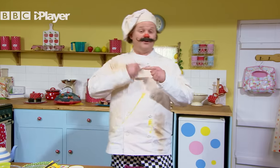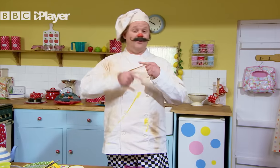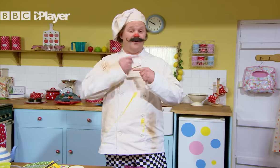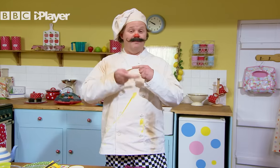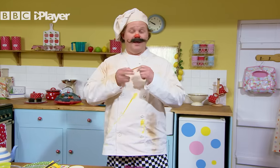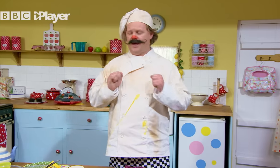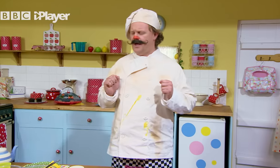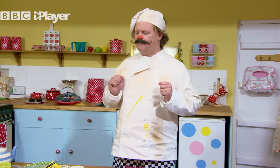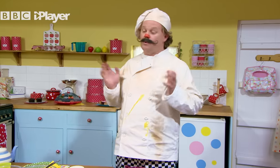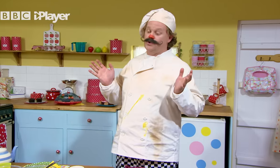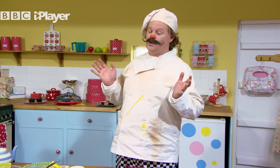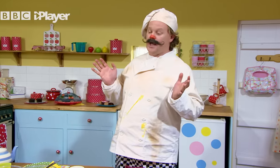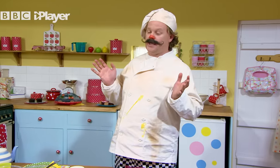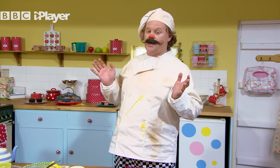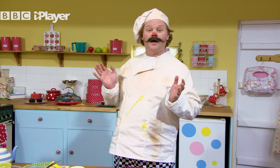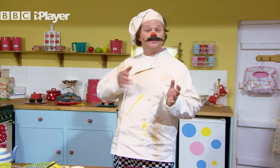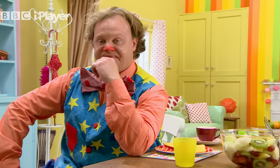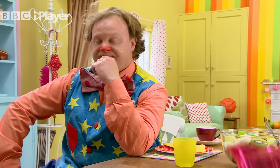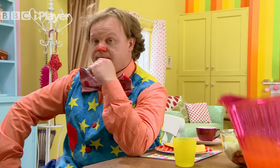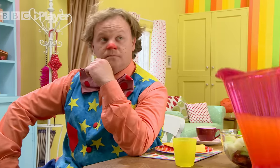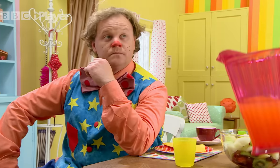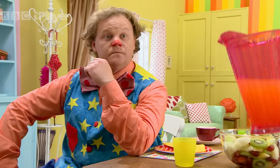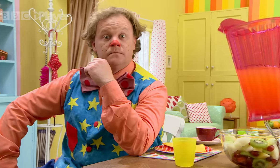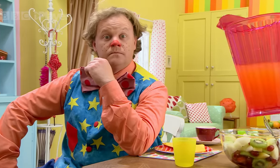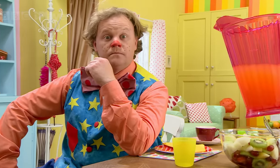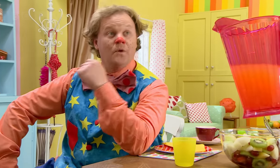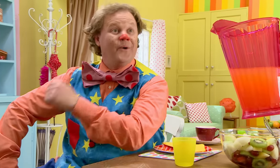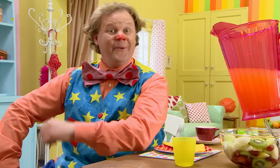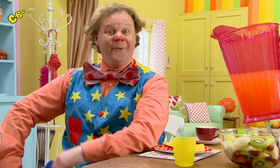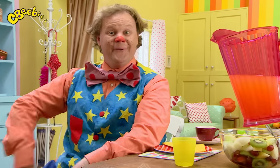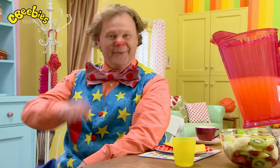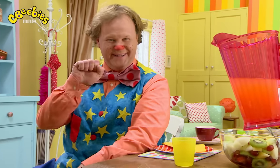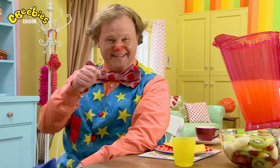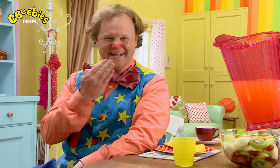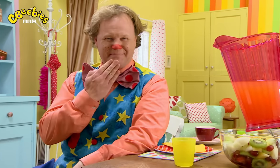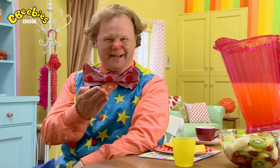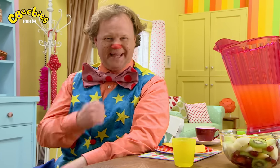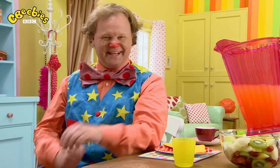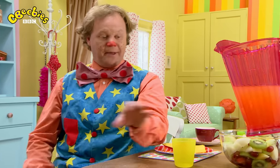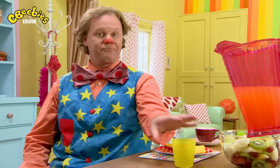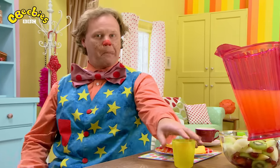Monsieur Tumble, would you like some juice? Ooh, yes, please.